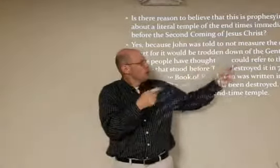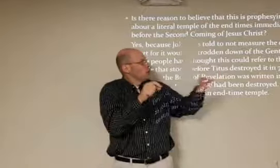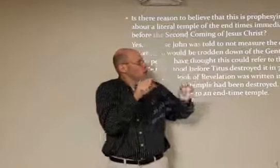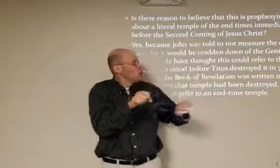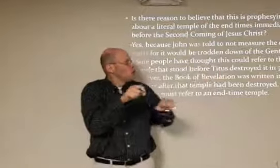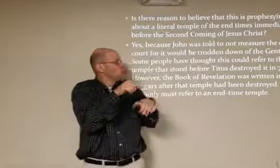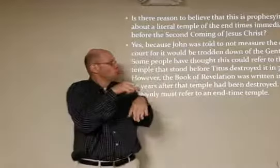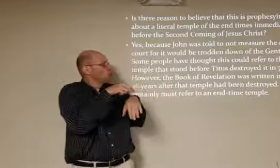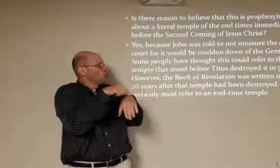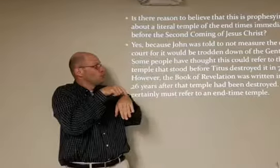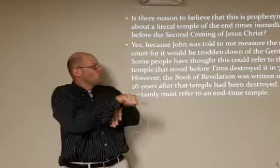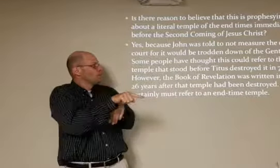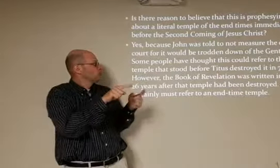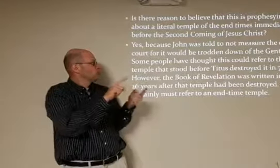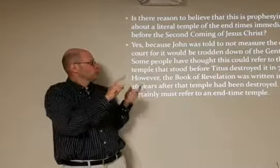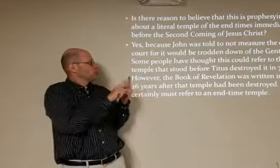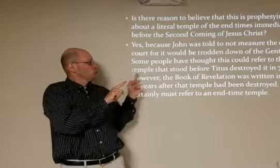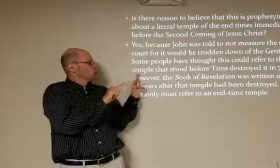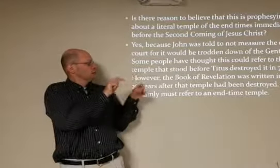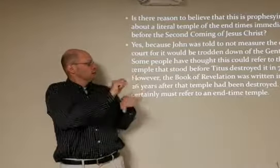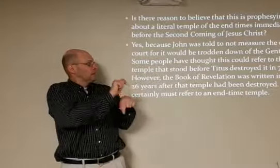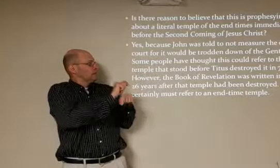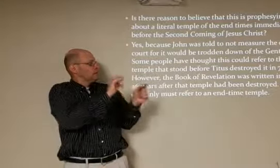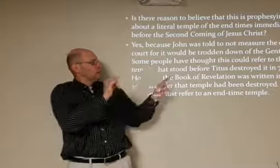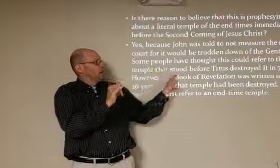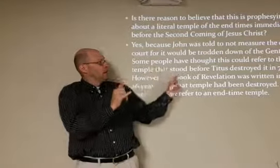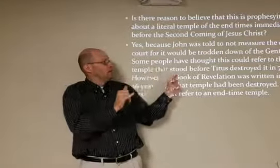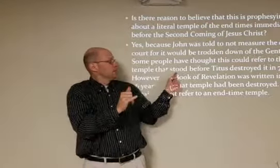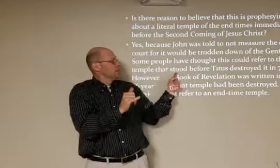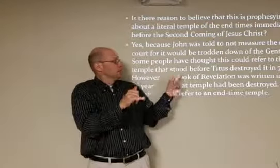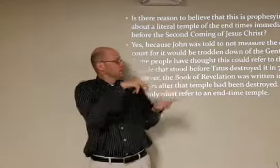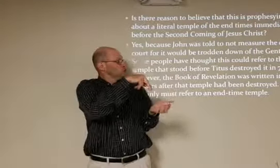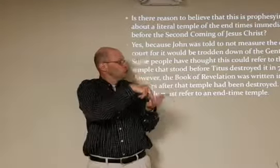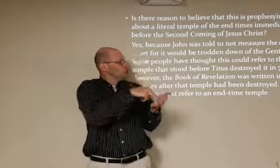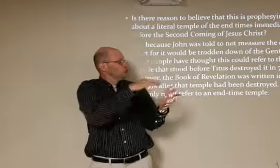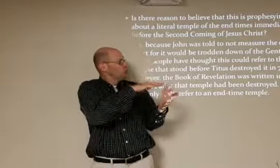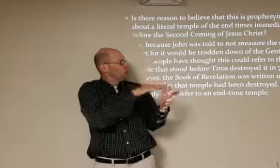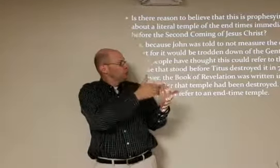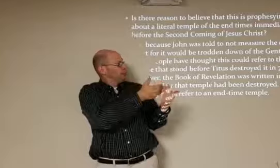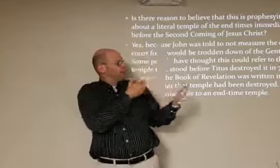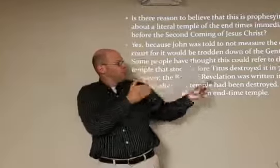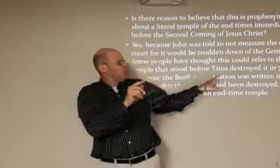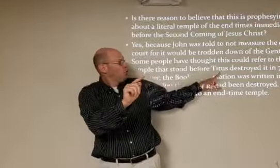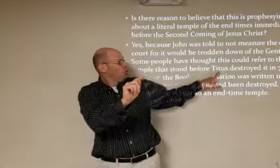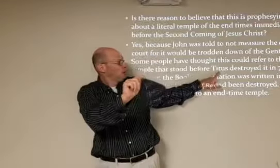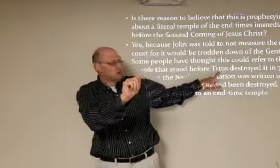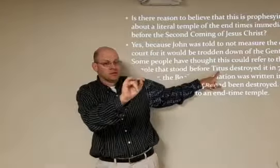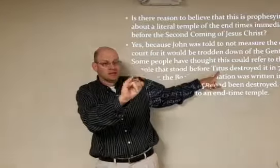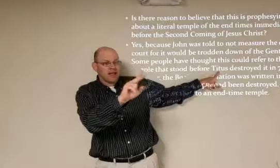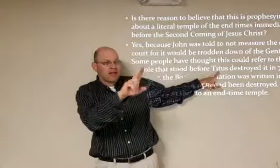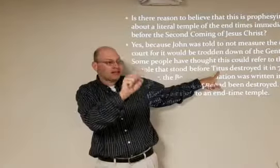Some people thought that this could refer to the temple that stood there before Titus destroyed it in 70 AD.